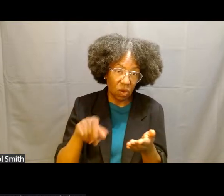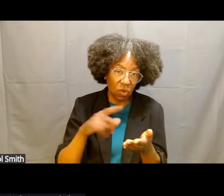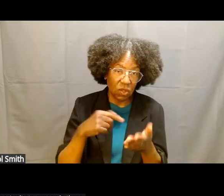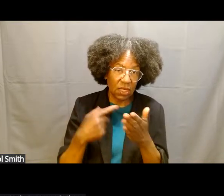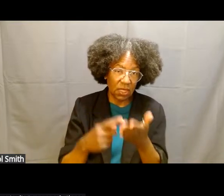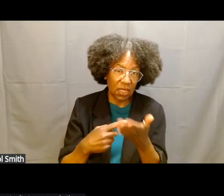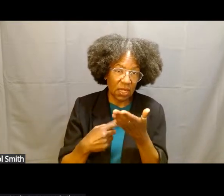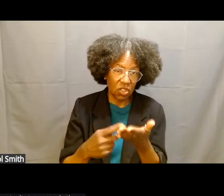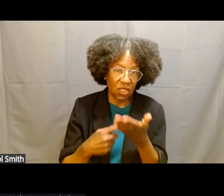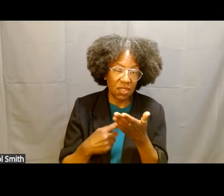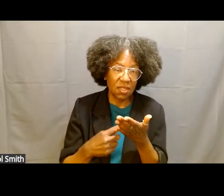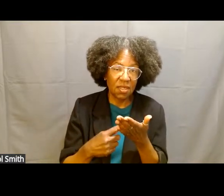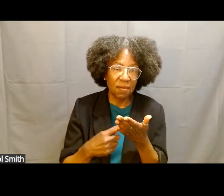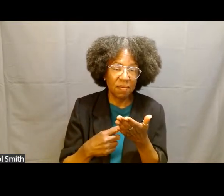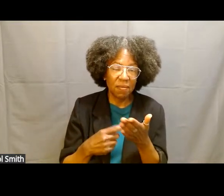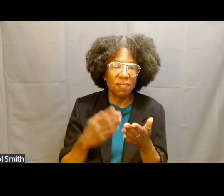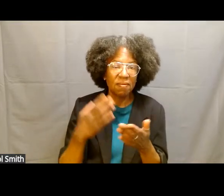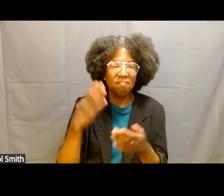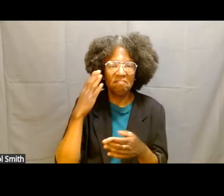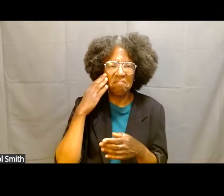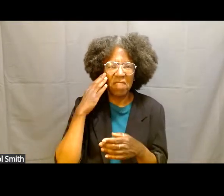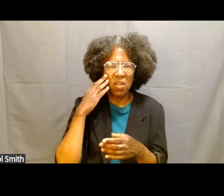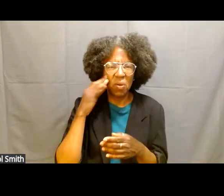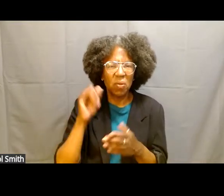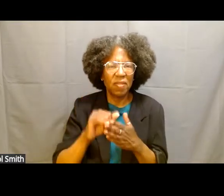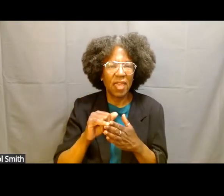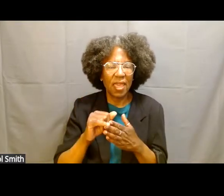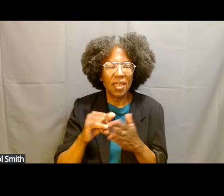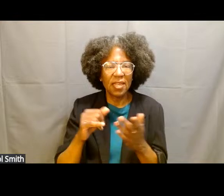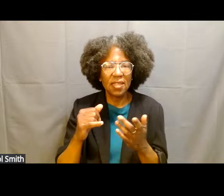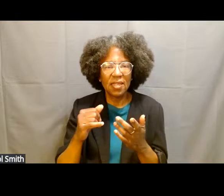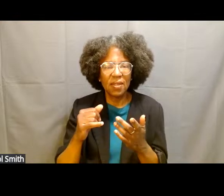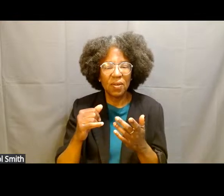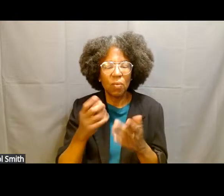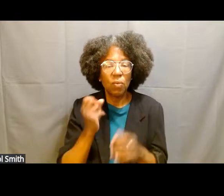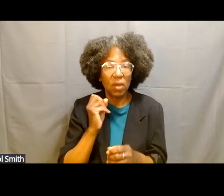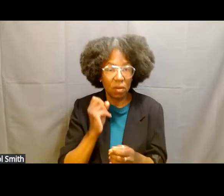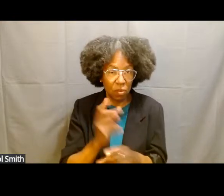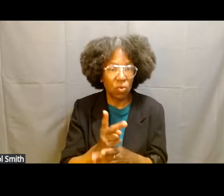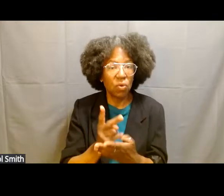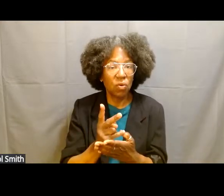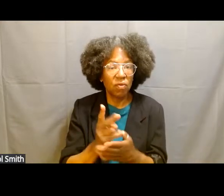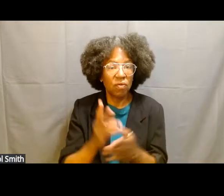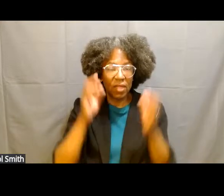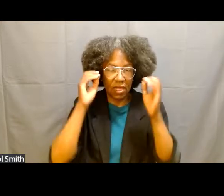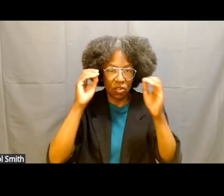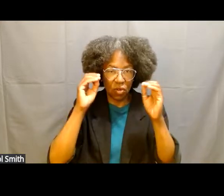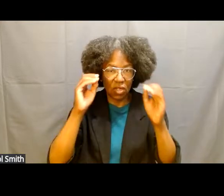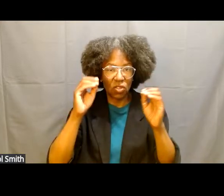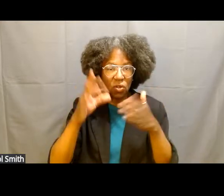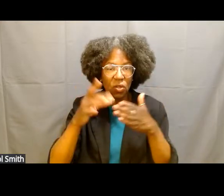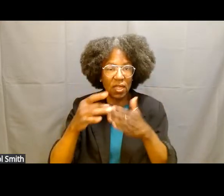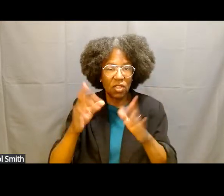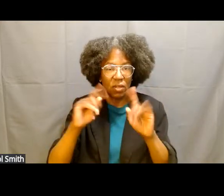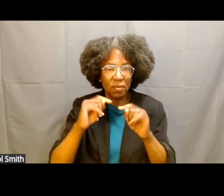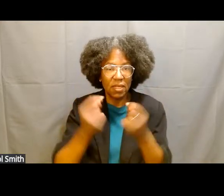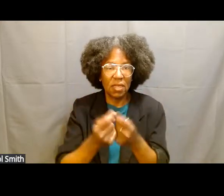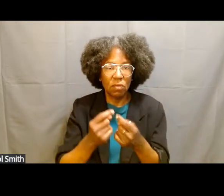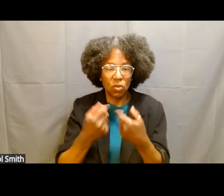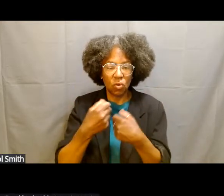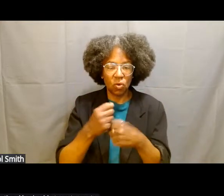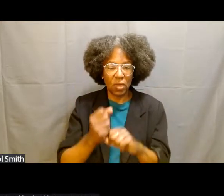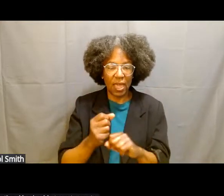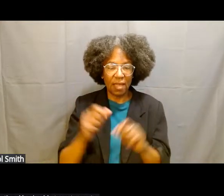I know it never came, we approved the instructional leadership team to create this framework,